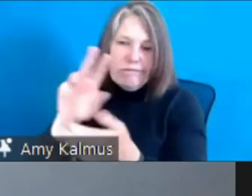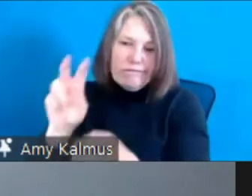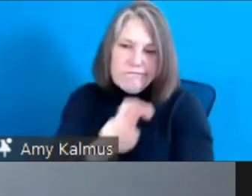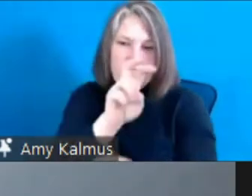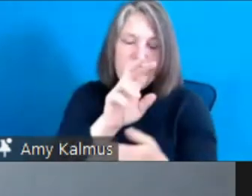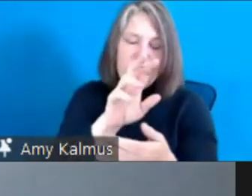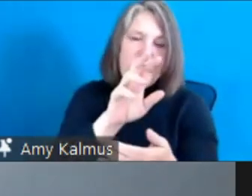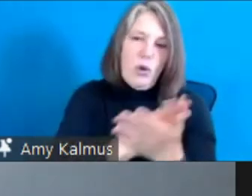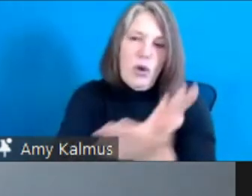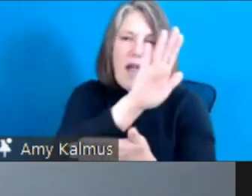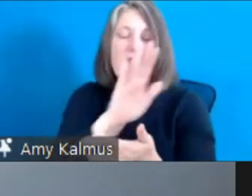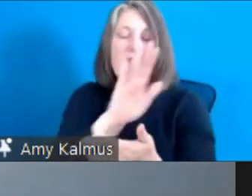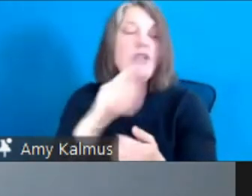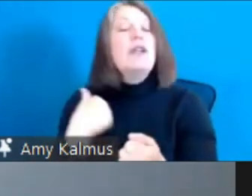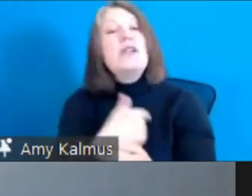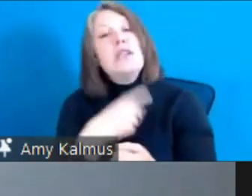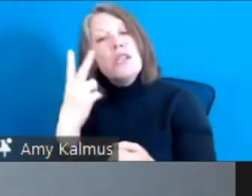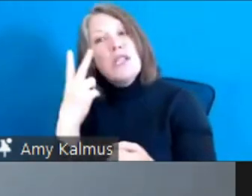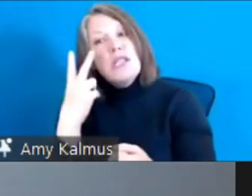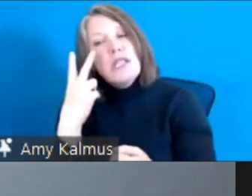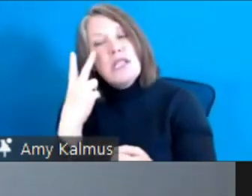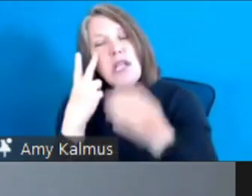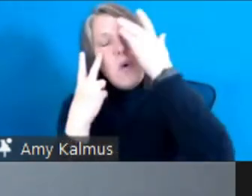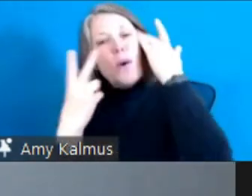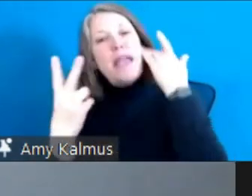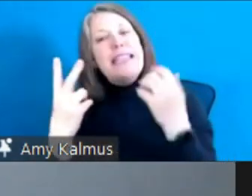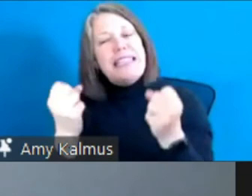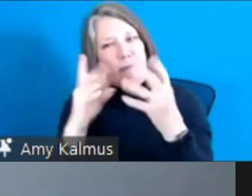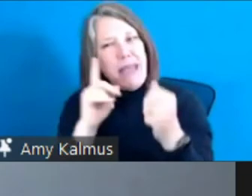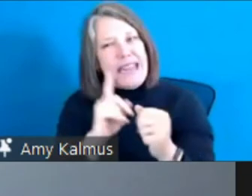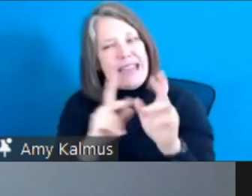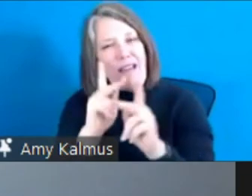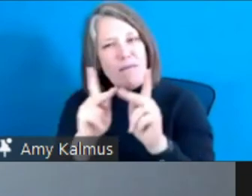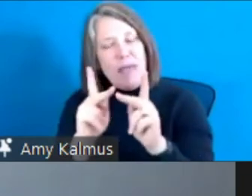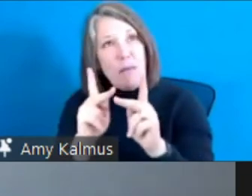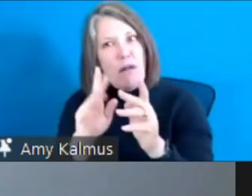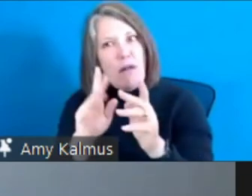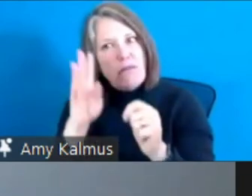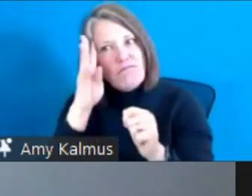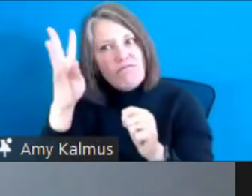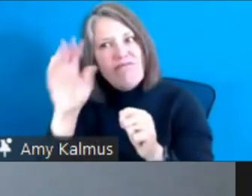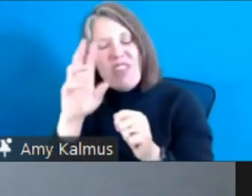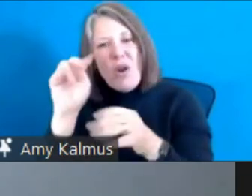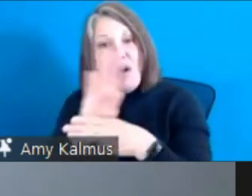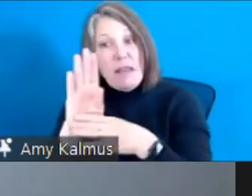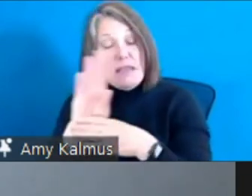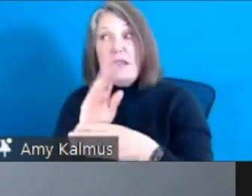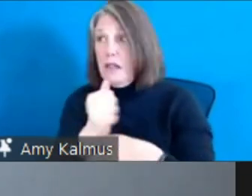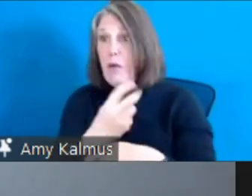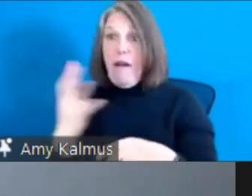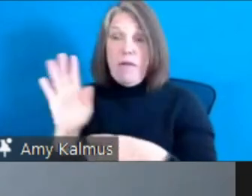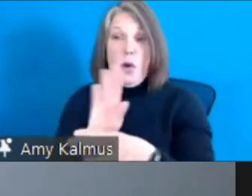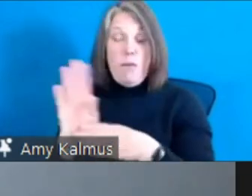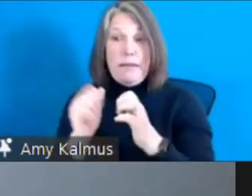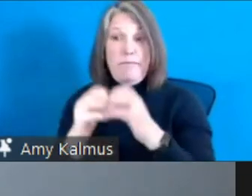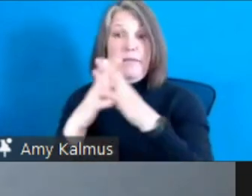lot of deaf individuals becoming entrepreneurs and starting their own businesses. There were quite a few wonderful businesses